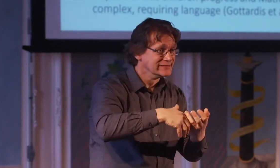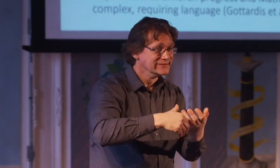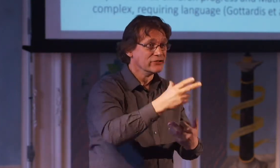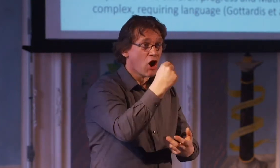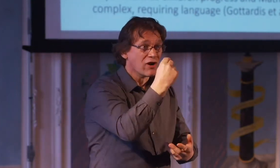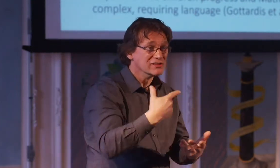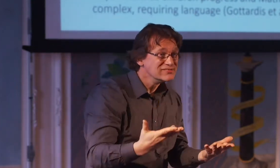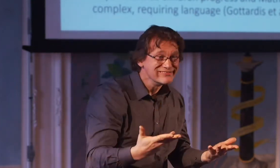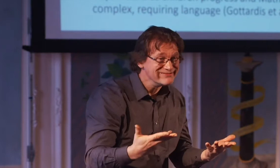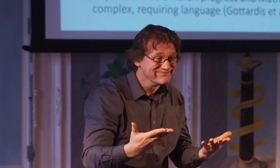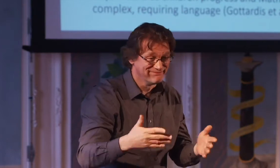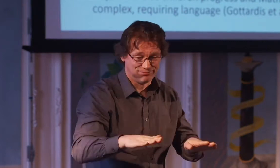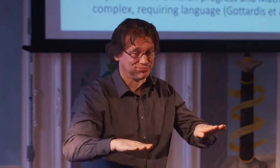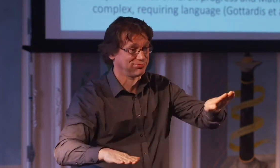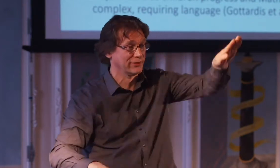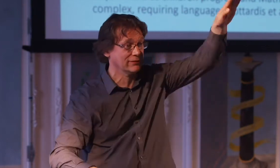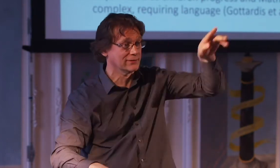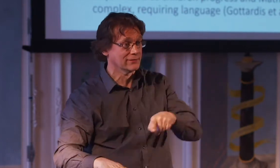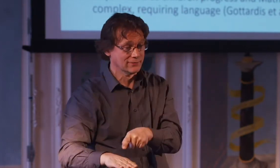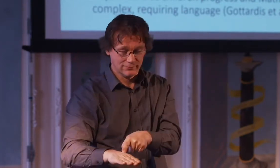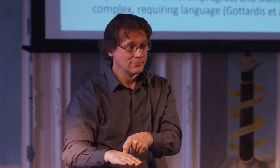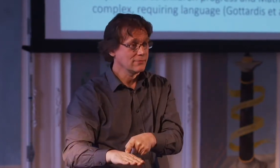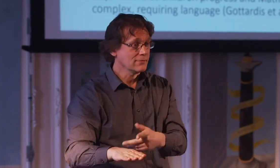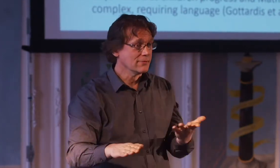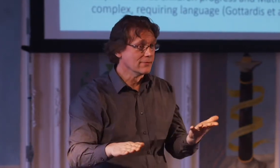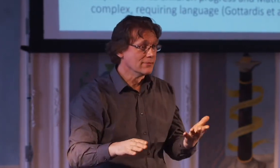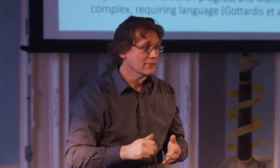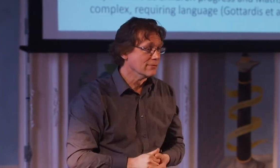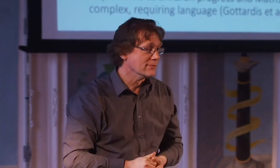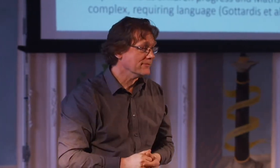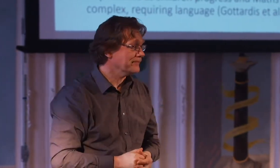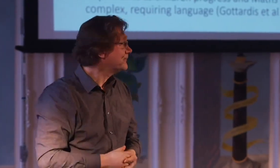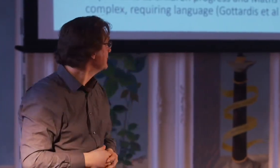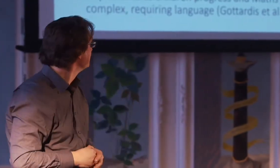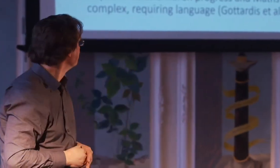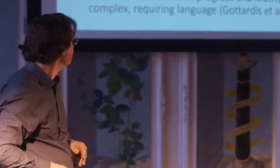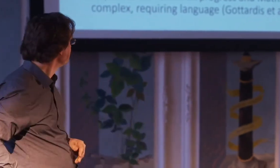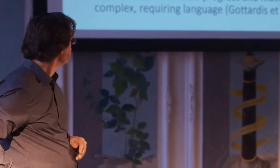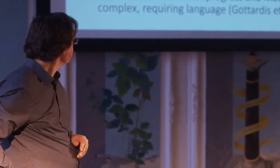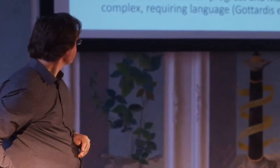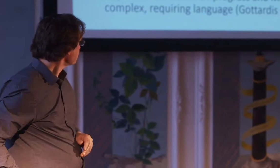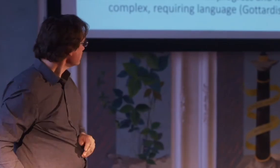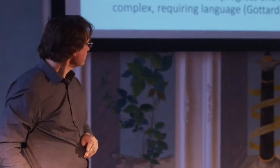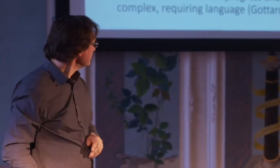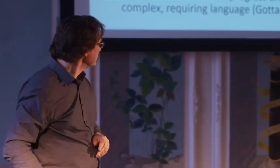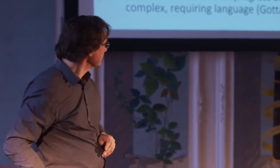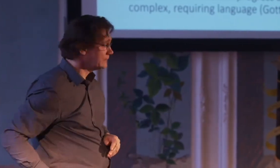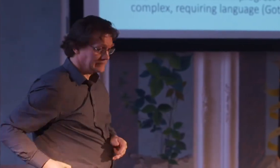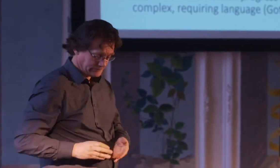the language becomes more complicated, deaf children's attainment gets frozen because they're unable to access complicated concepts through